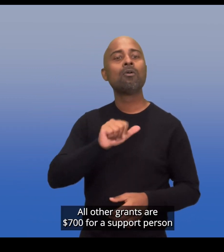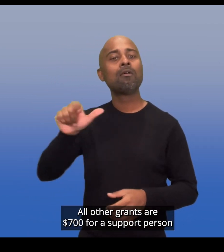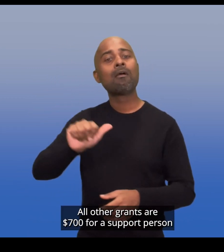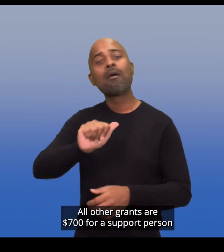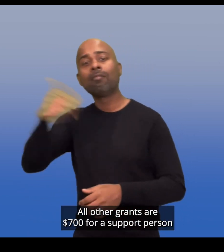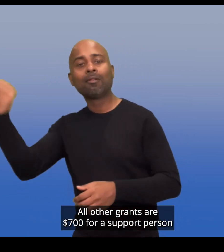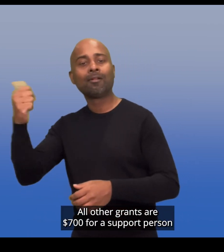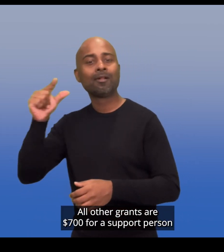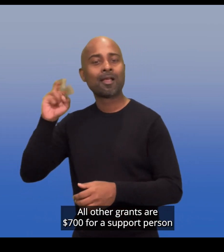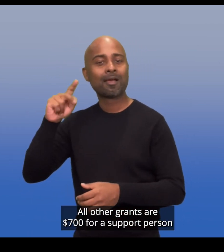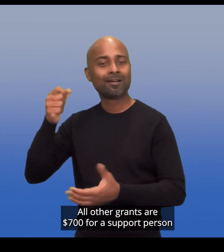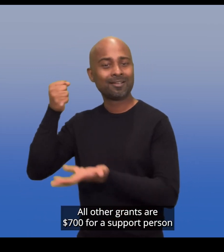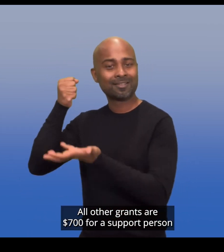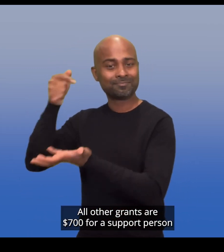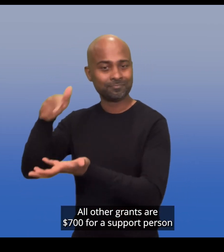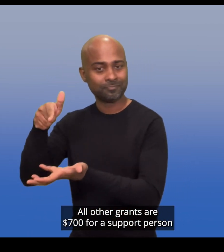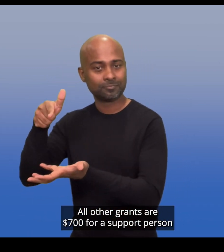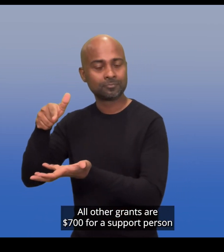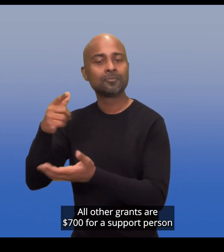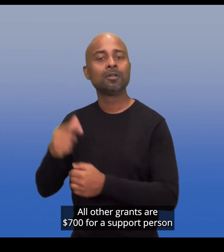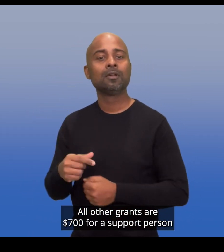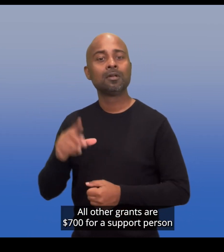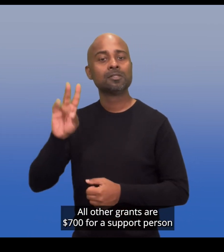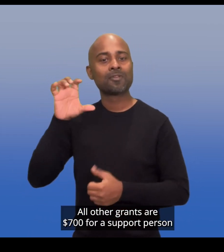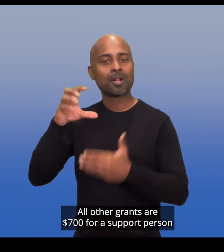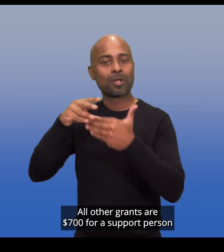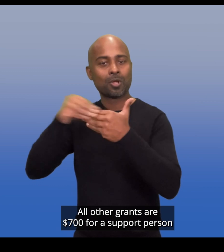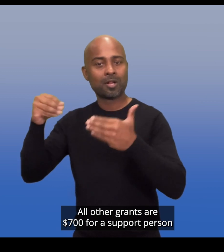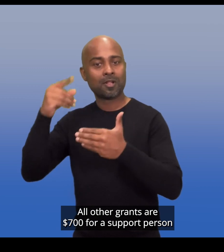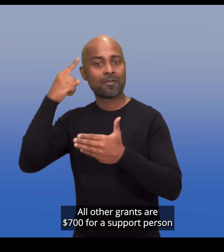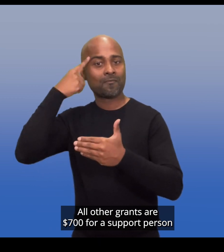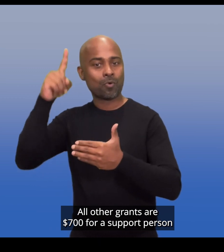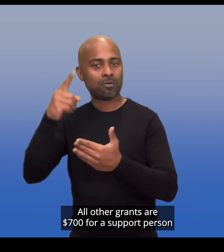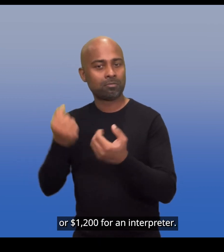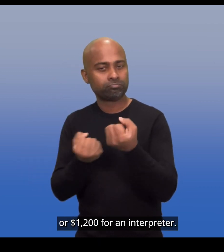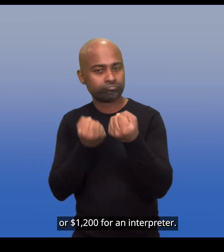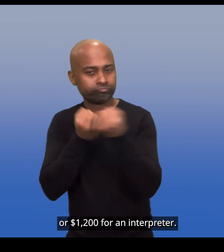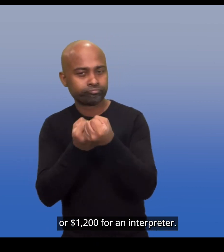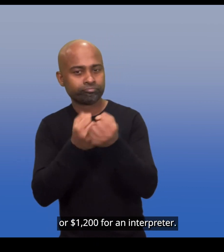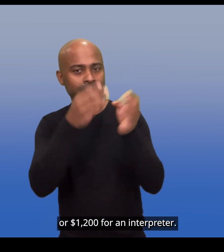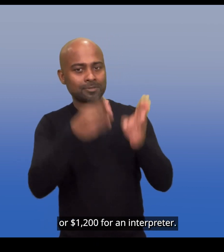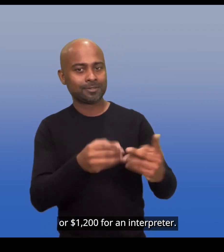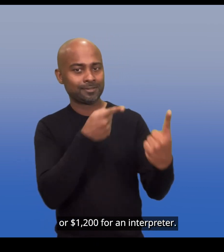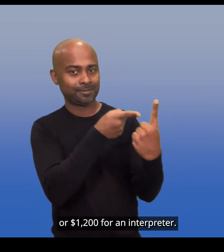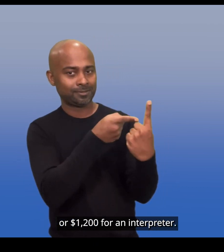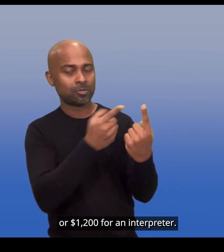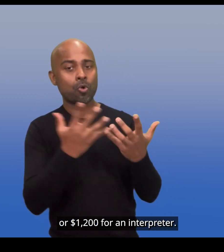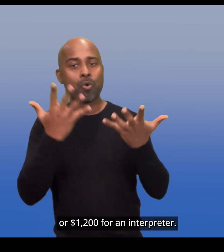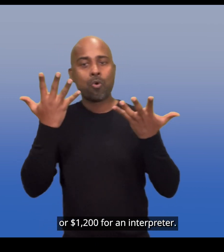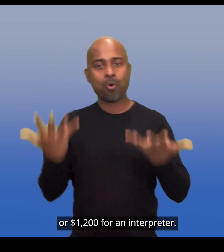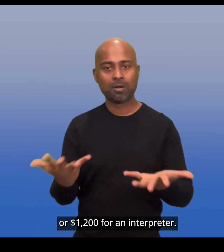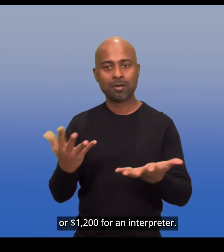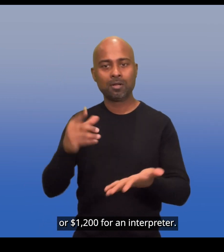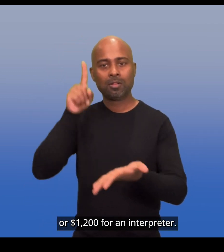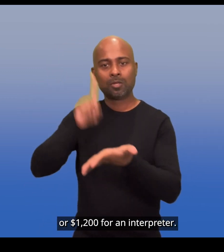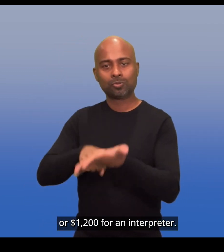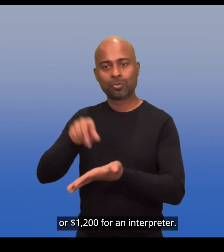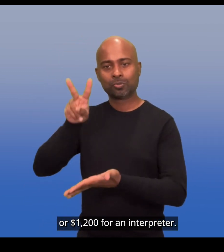All other grants are $700 for a support person or $1,200 for an interpreter.